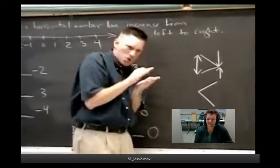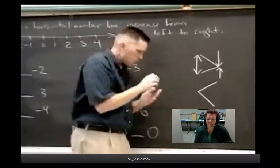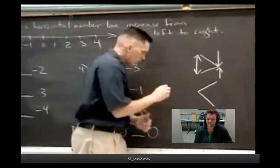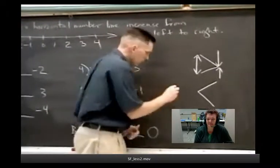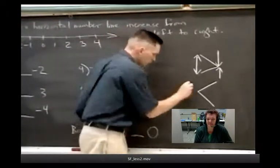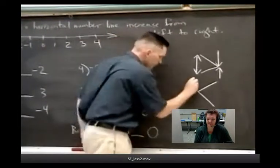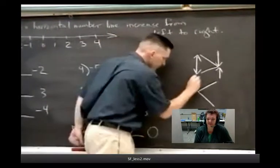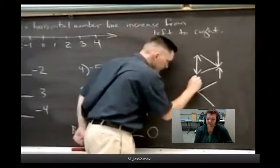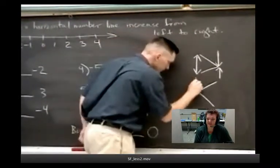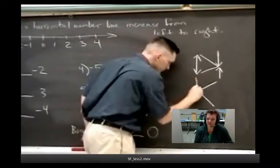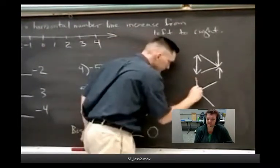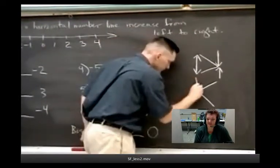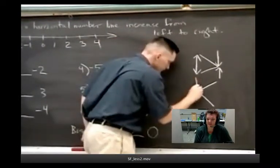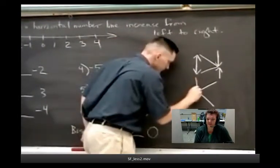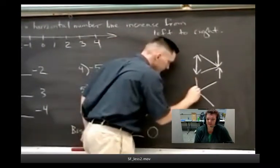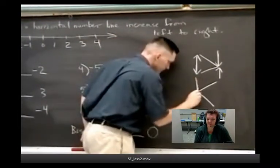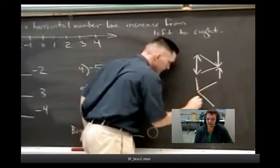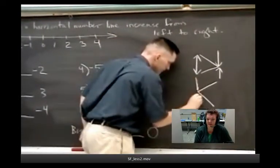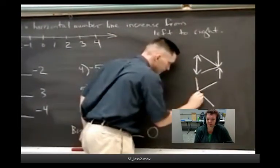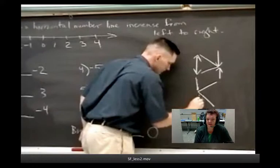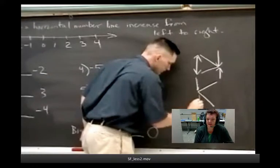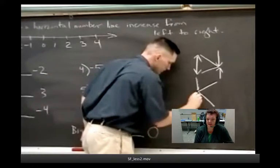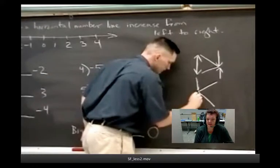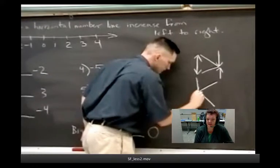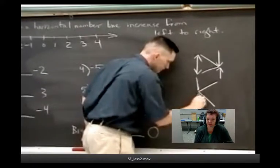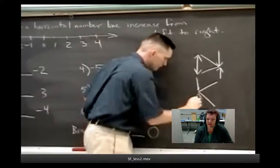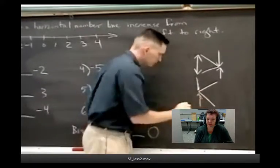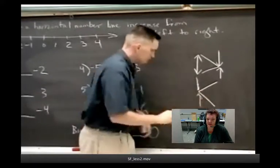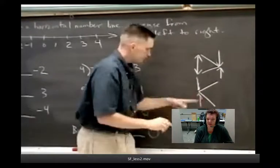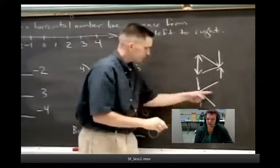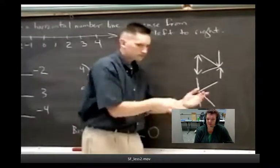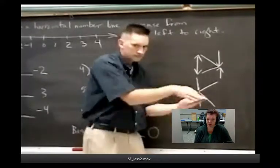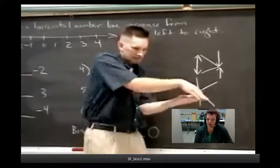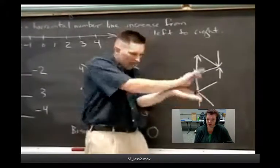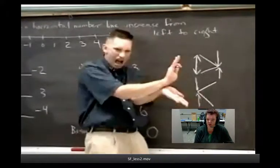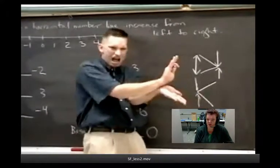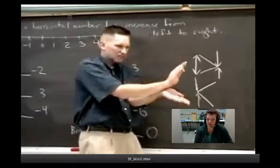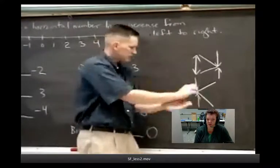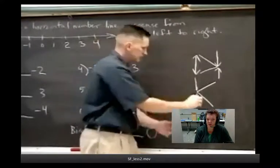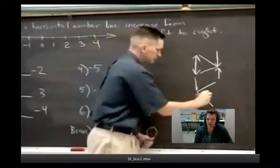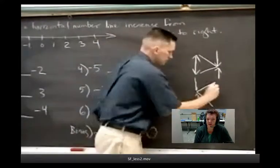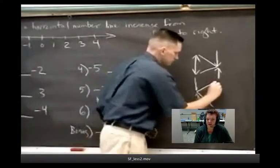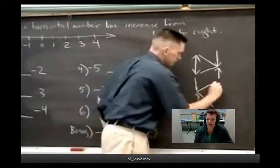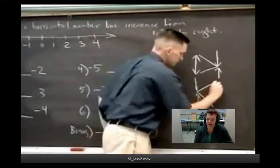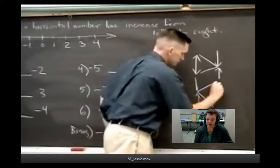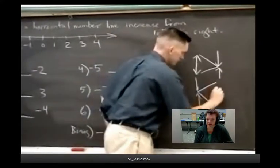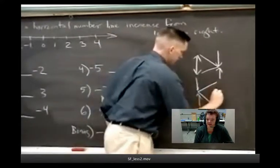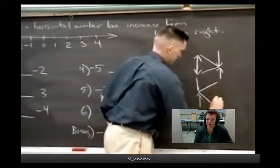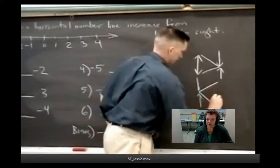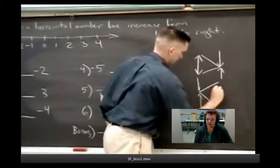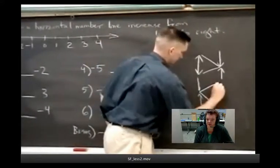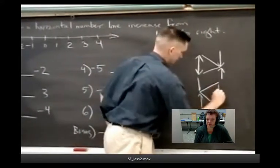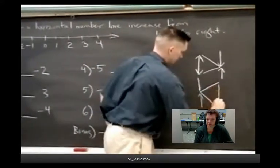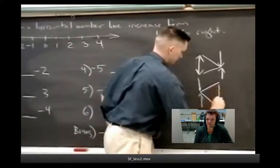Easy. Same thing here. This means on this side you're going to have the smaller number and that side is greater than.